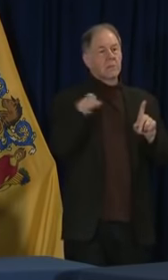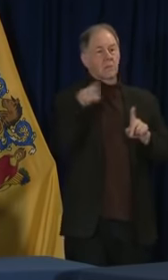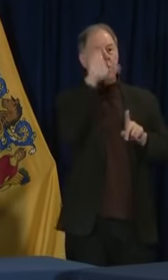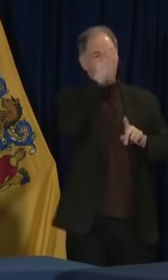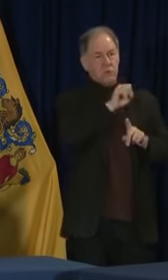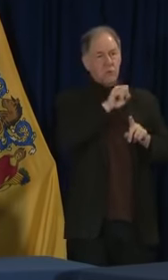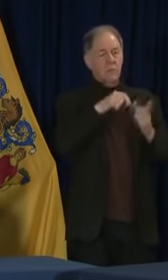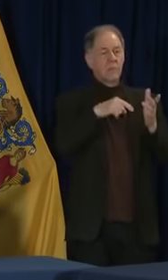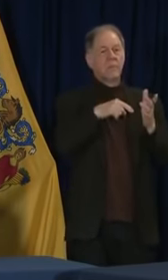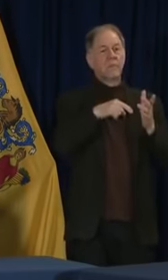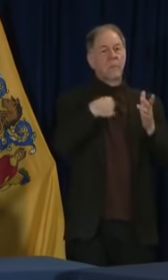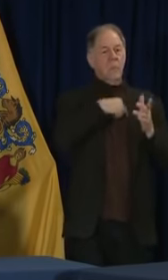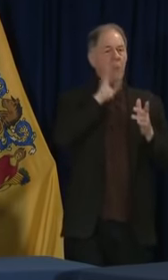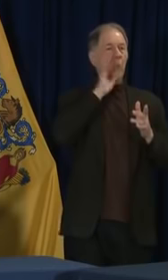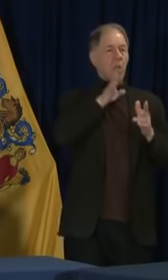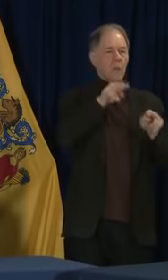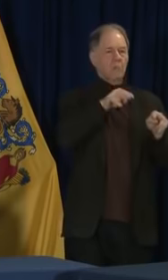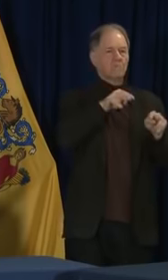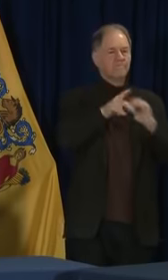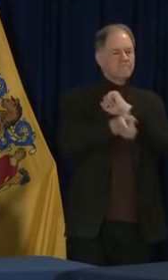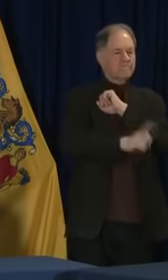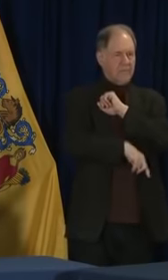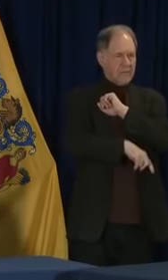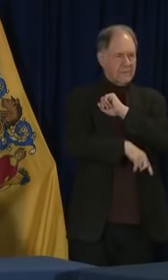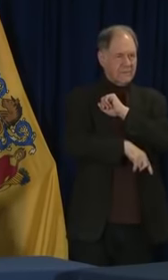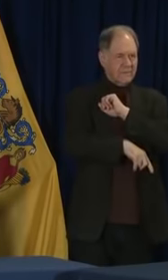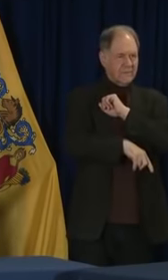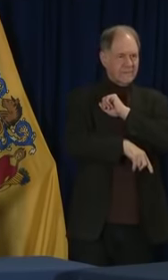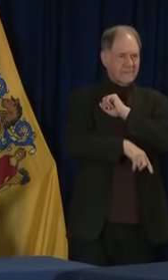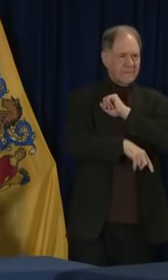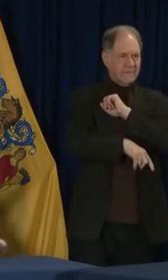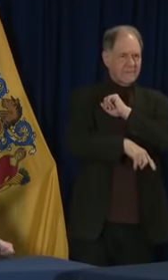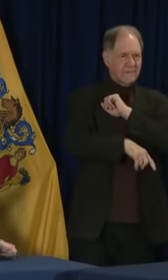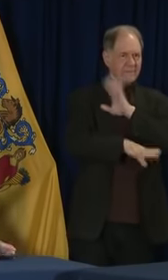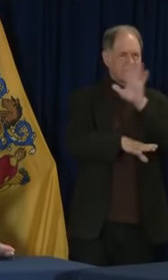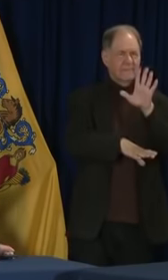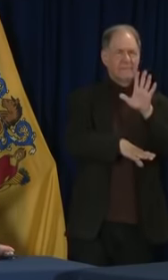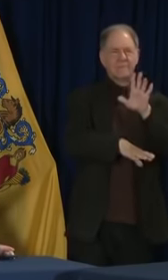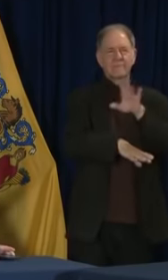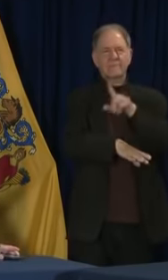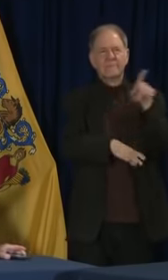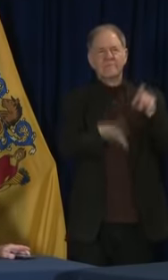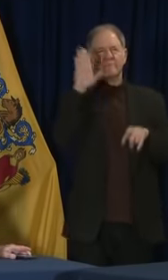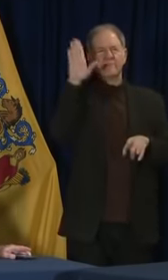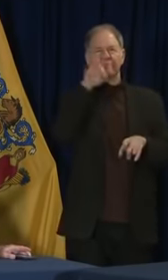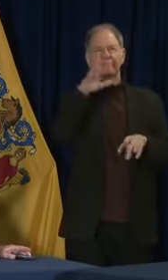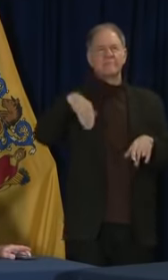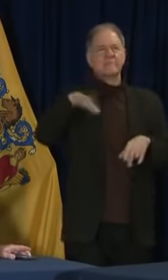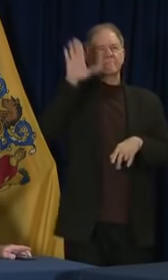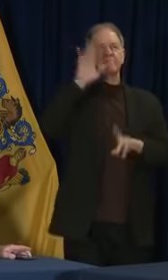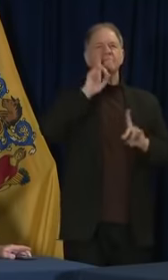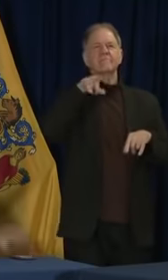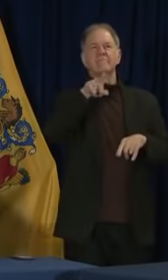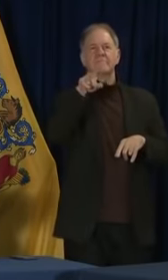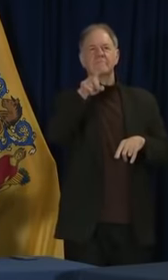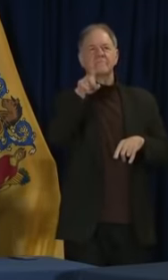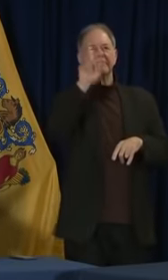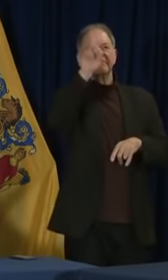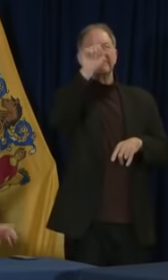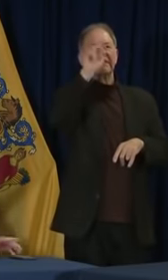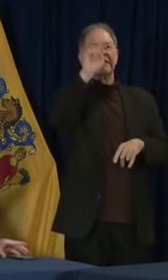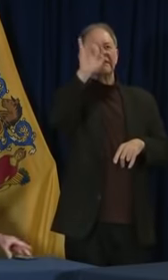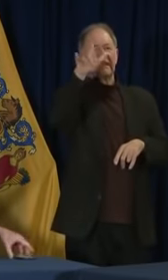will be enforced. Thank you. Who has not had a chance yet? Daniel, let me go to you, and then we'll go to